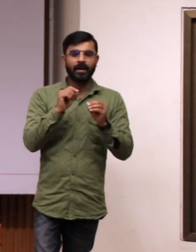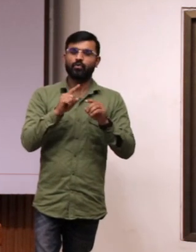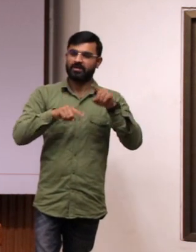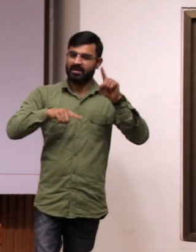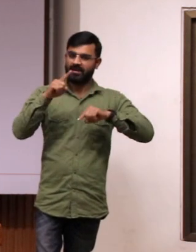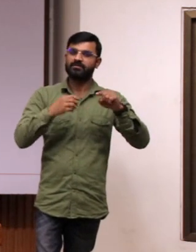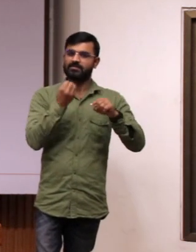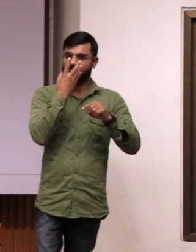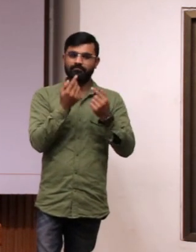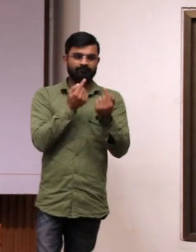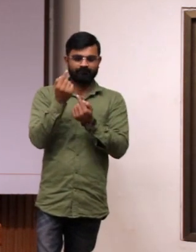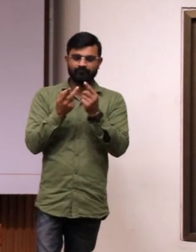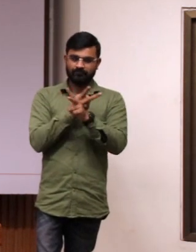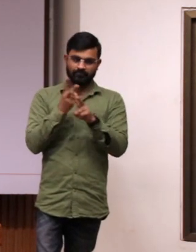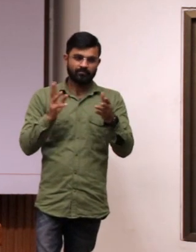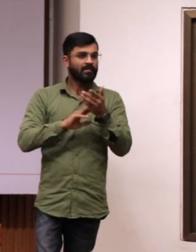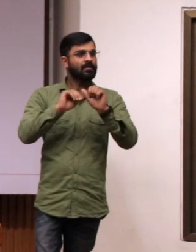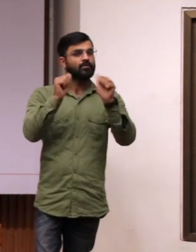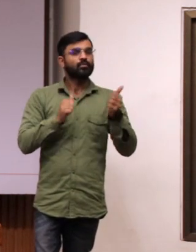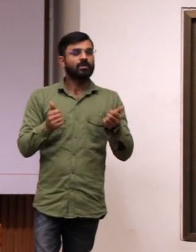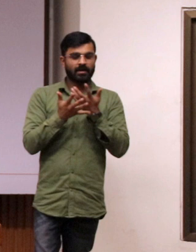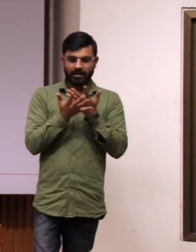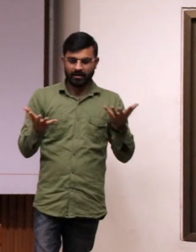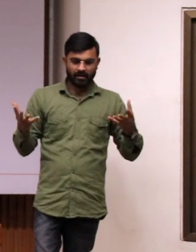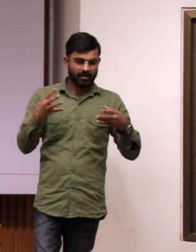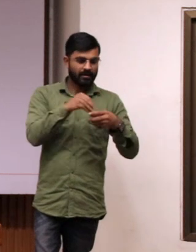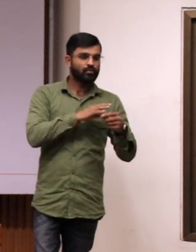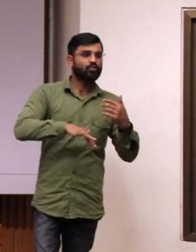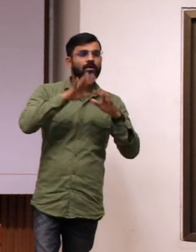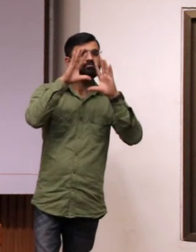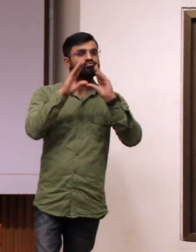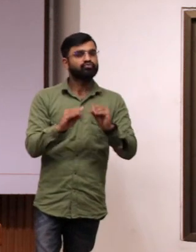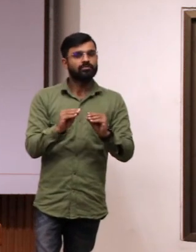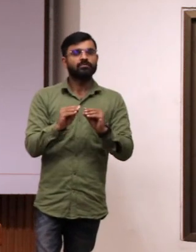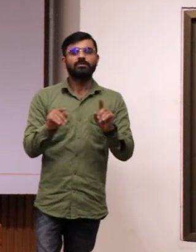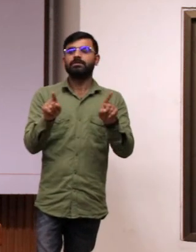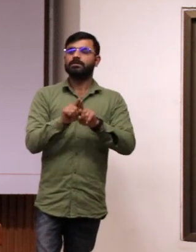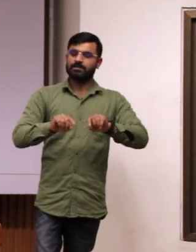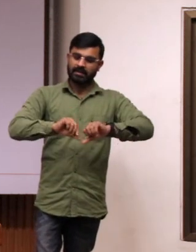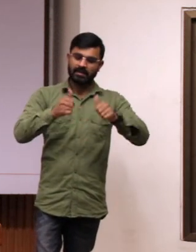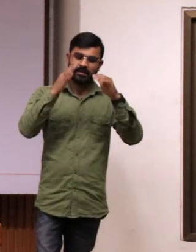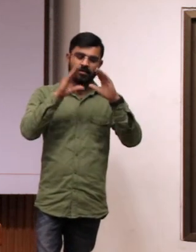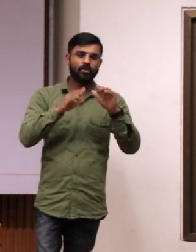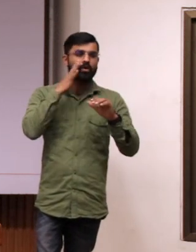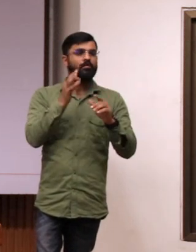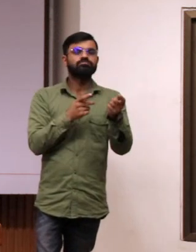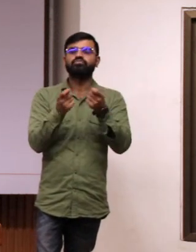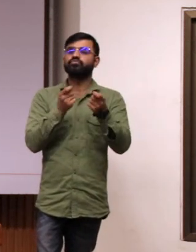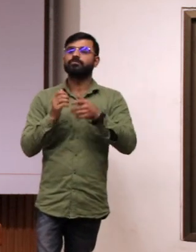model, where we bring assemblage of species to reduce succession. Succession plays very important